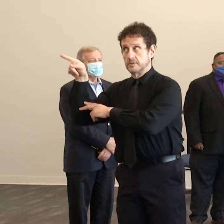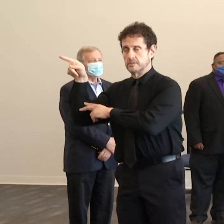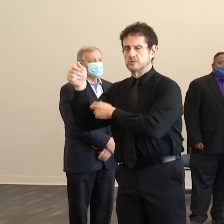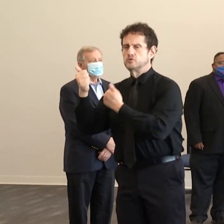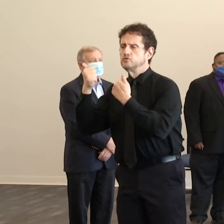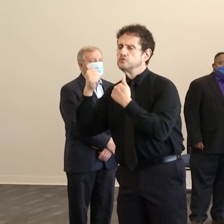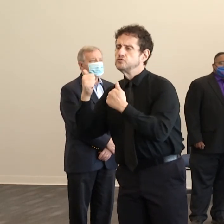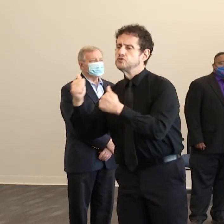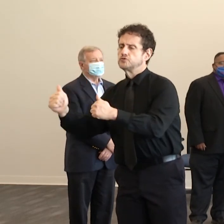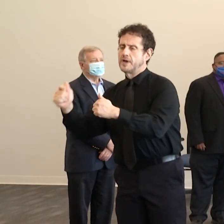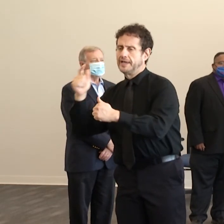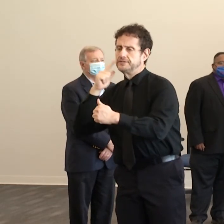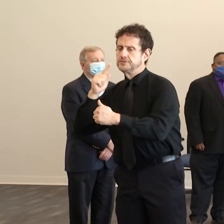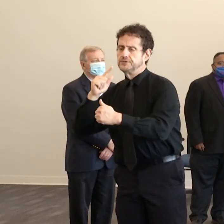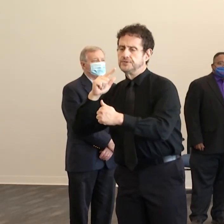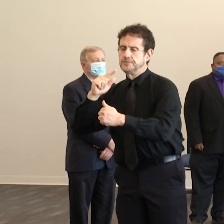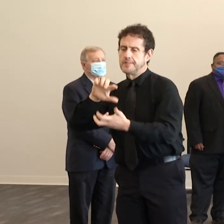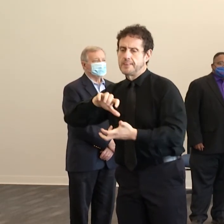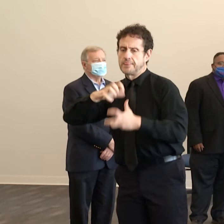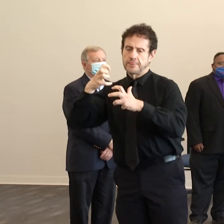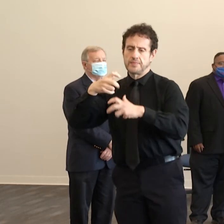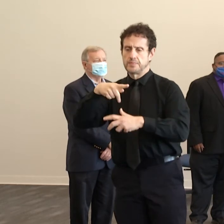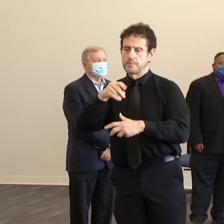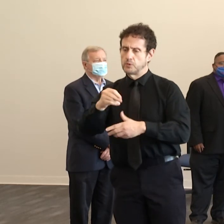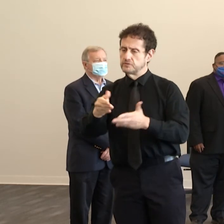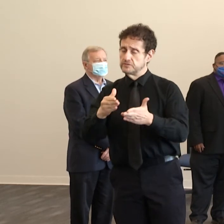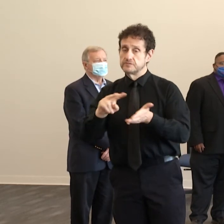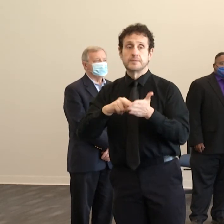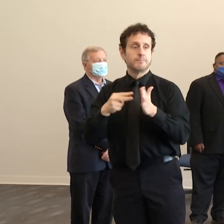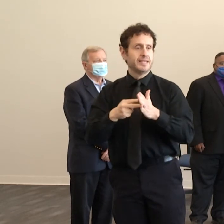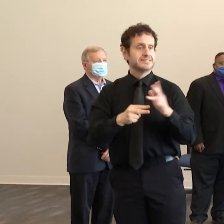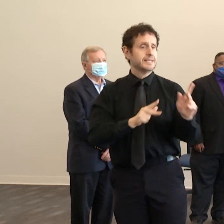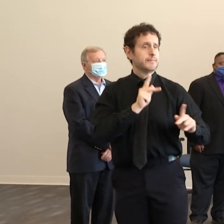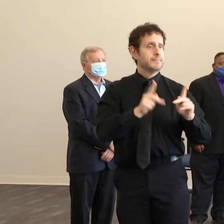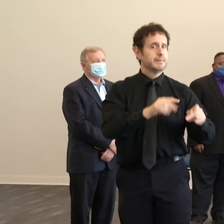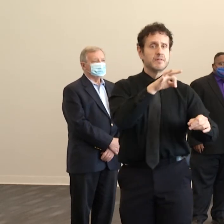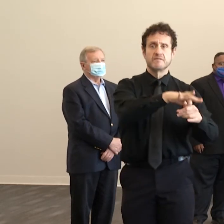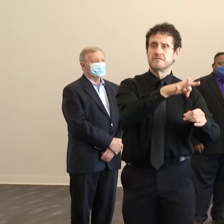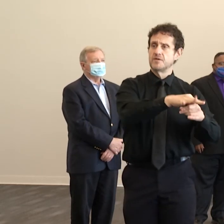to deny Americans their constitutional right